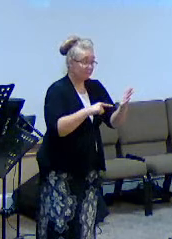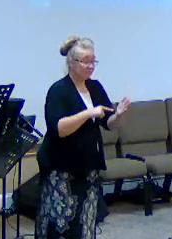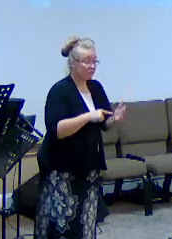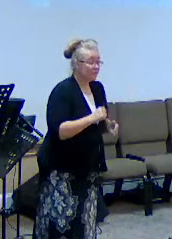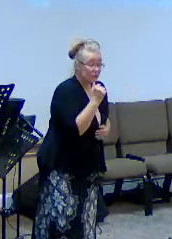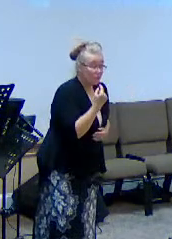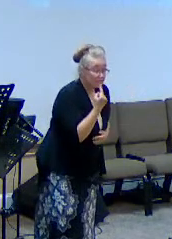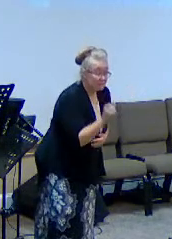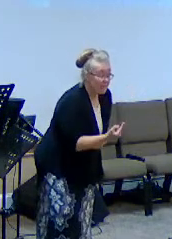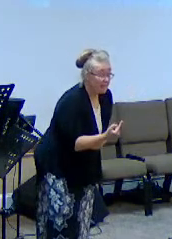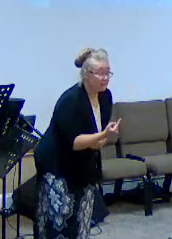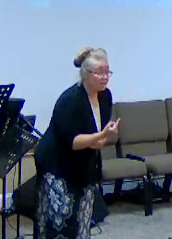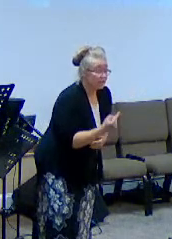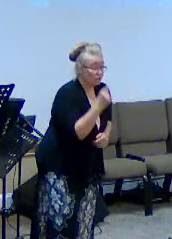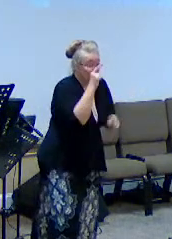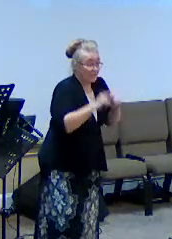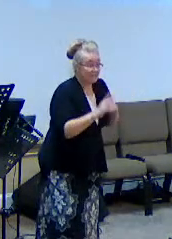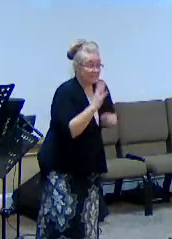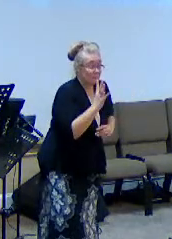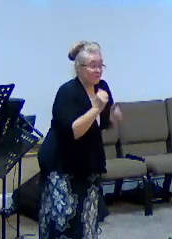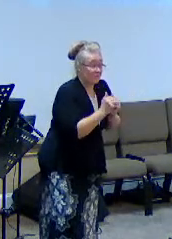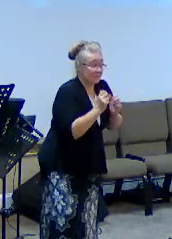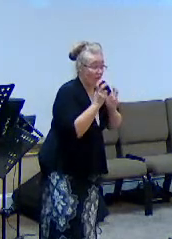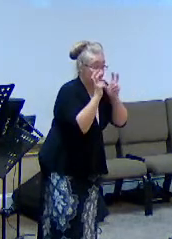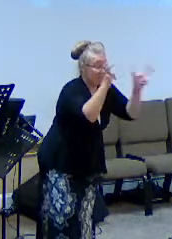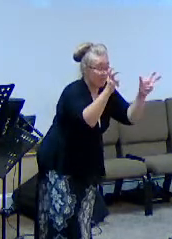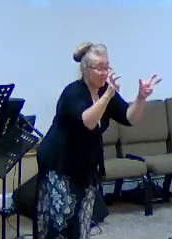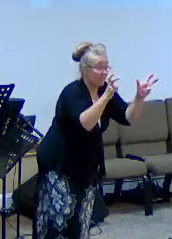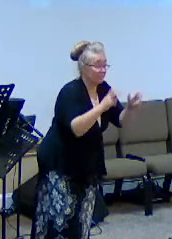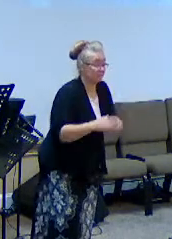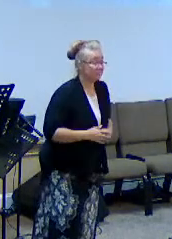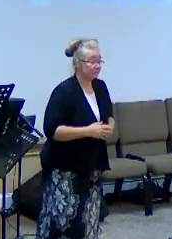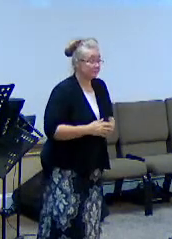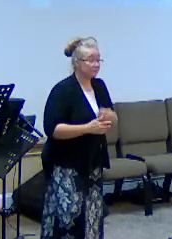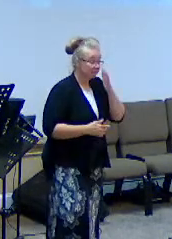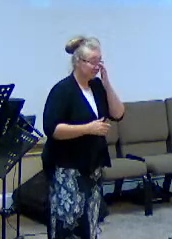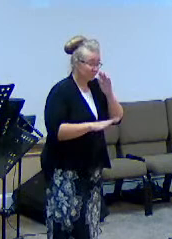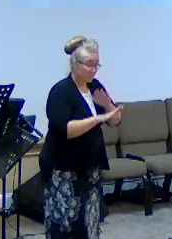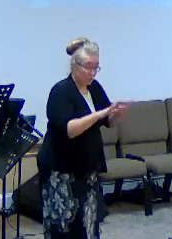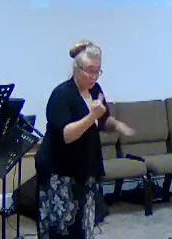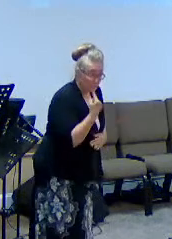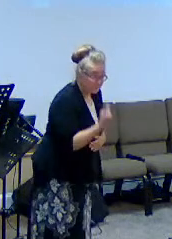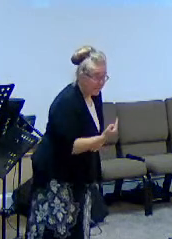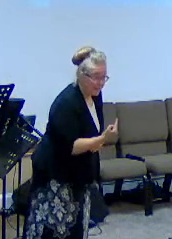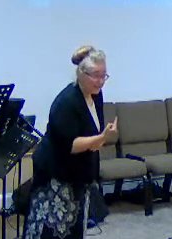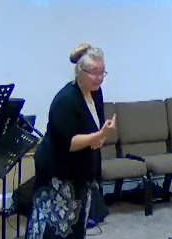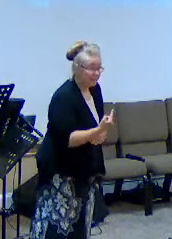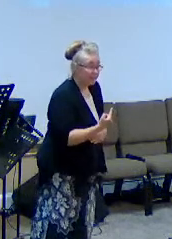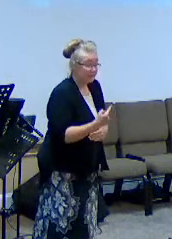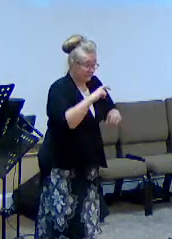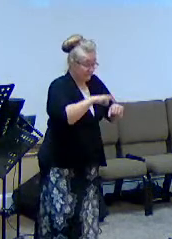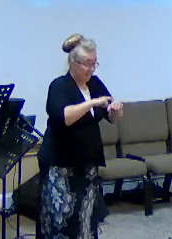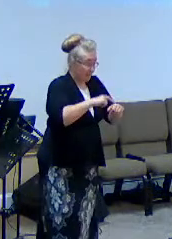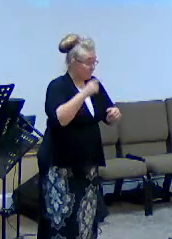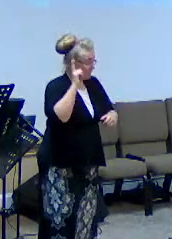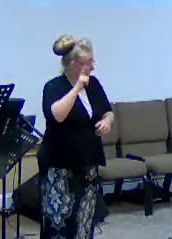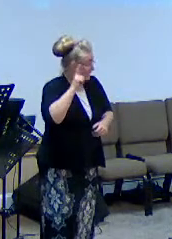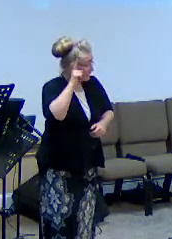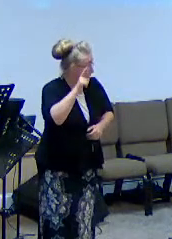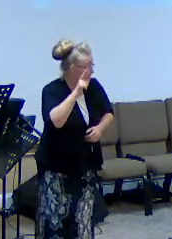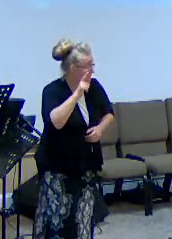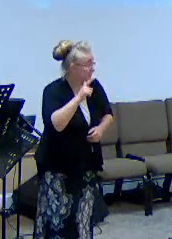Don't open your mouth if you can't speak without yelling, Proverbs 18:21. Don't open your mouth when it's time to listen,